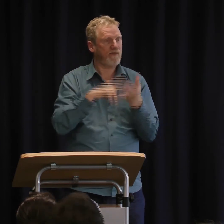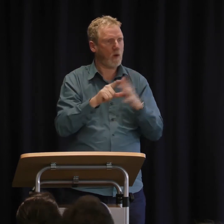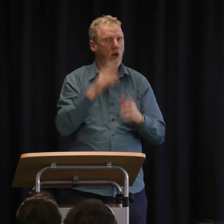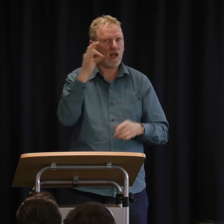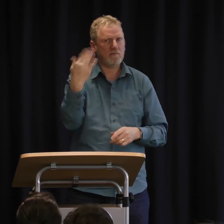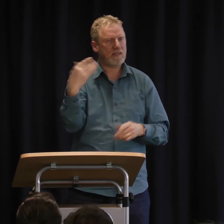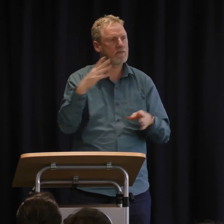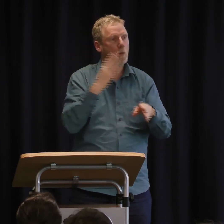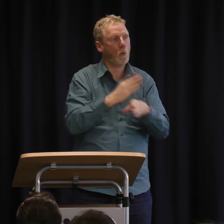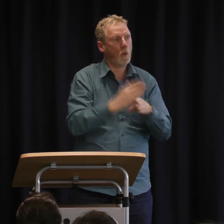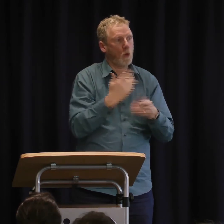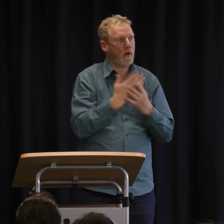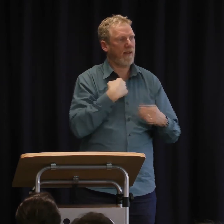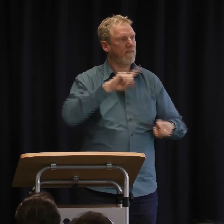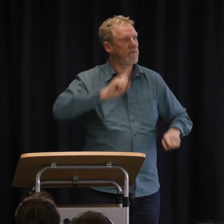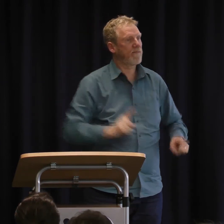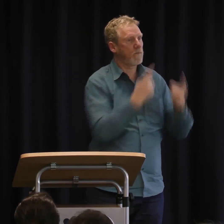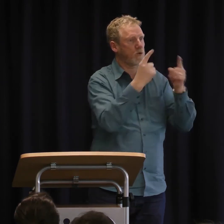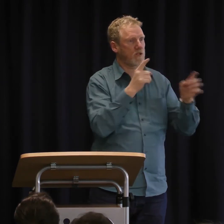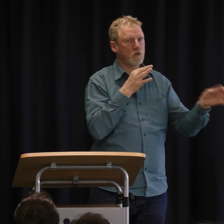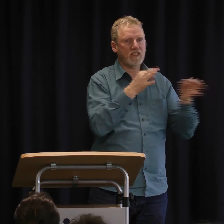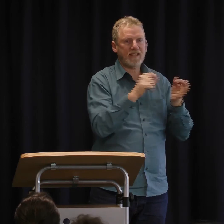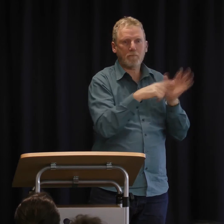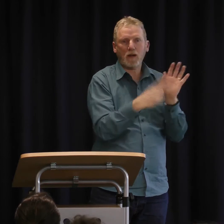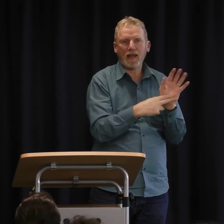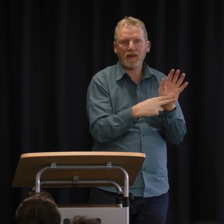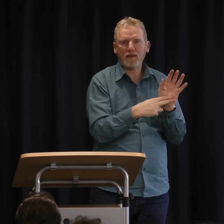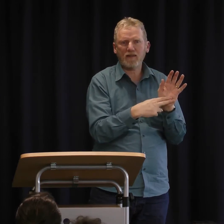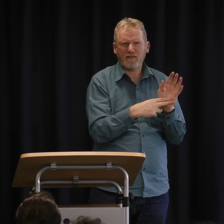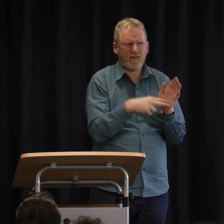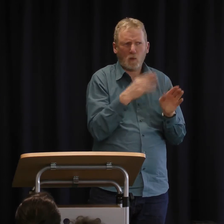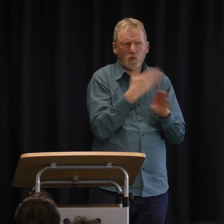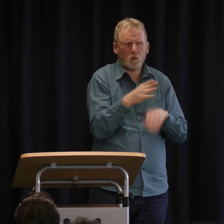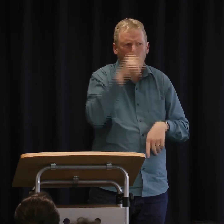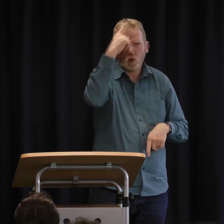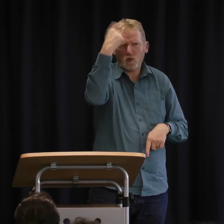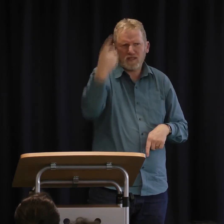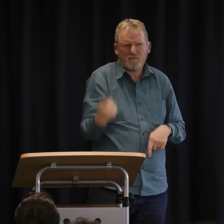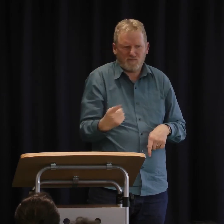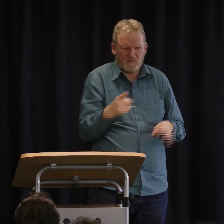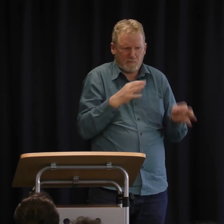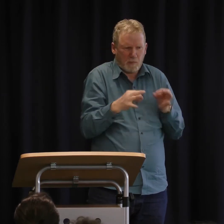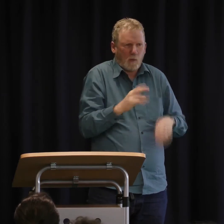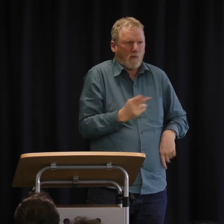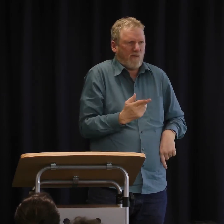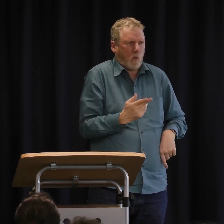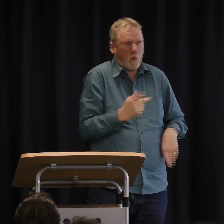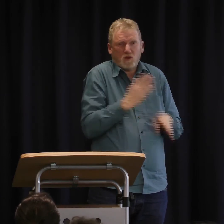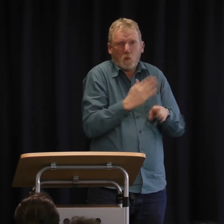So in the year 2000, VCOD asked him back to work on our first strategic plan. It was a new concept, it was a new